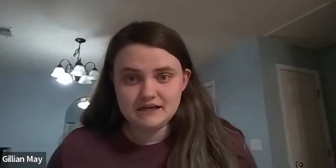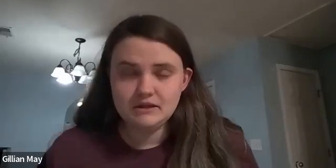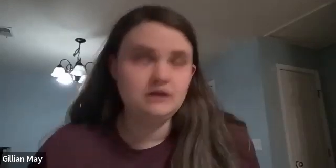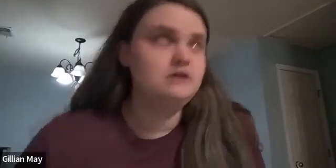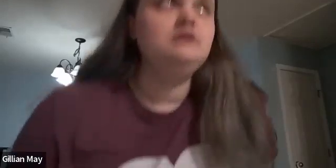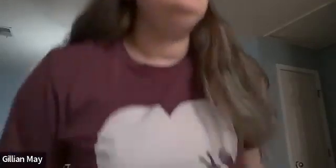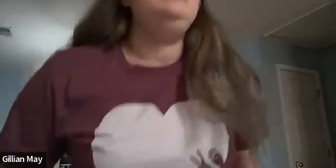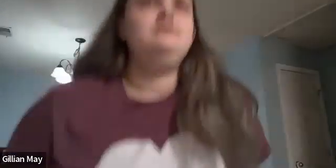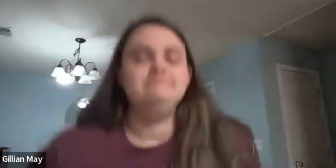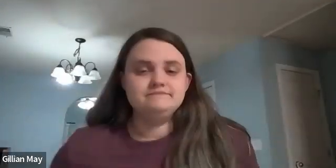like,